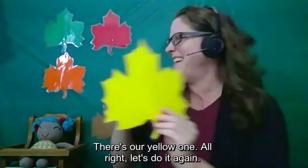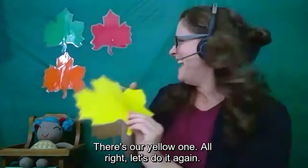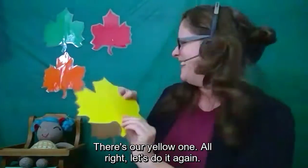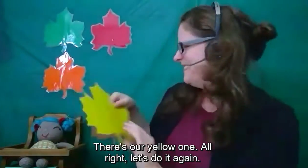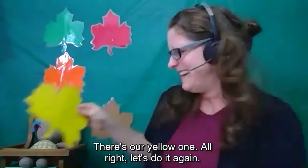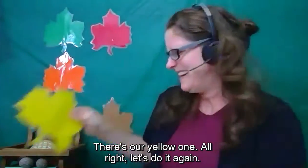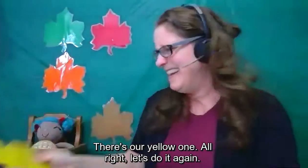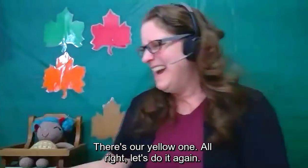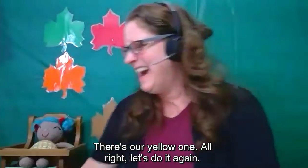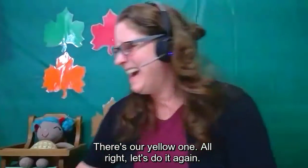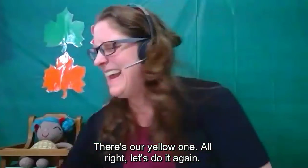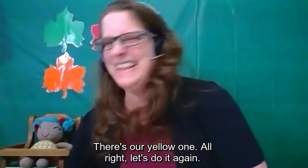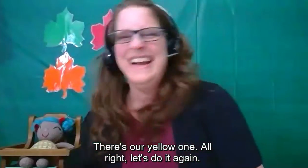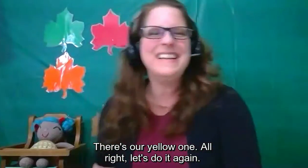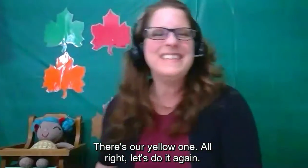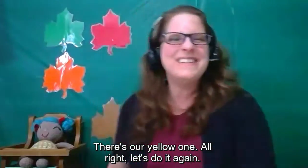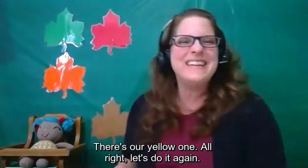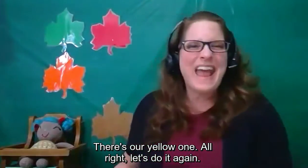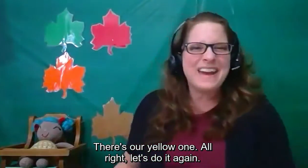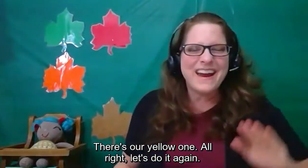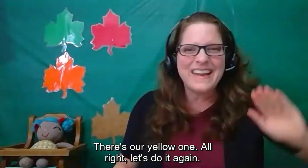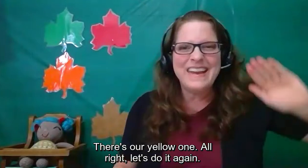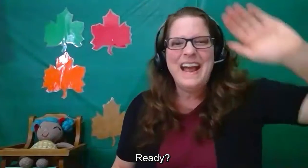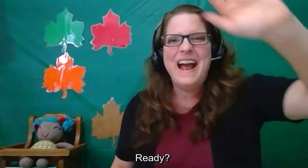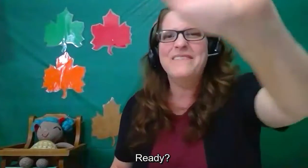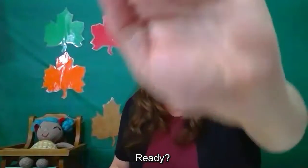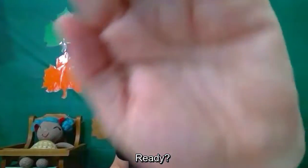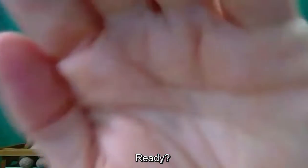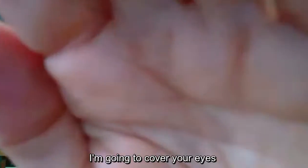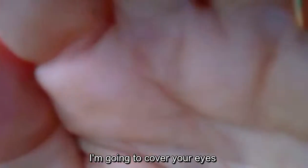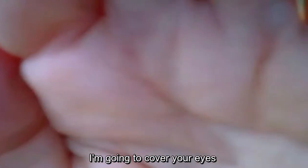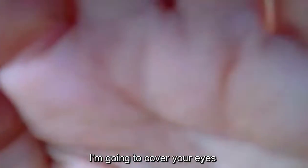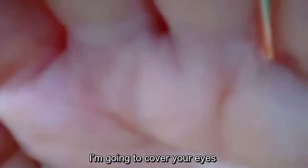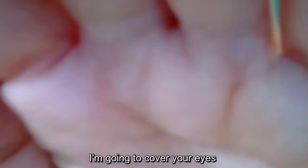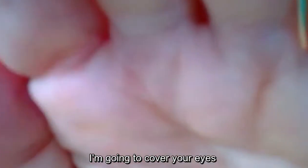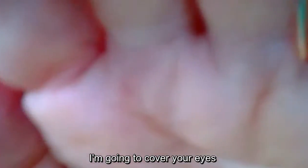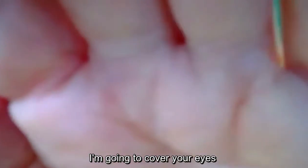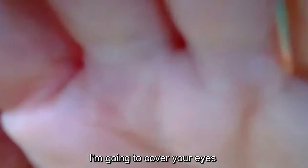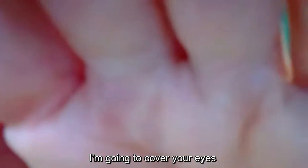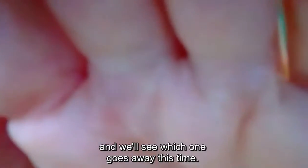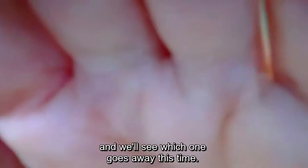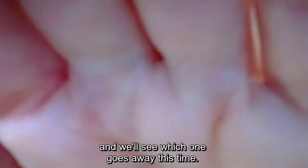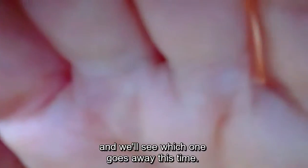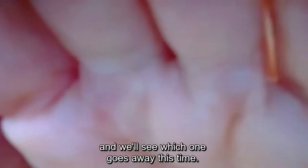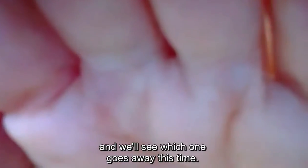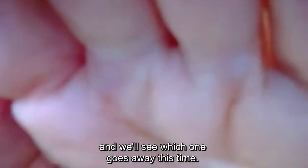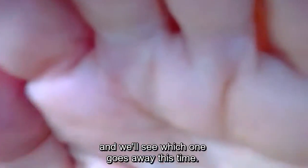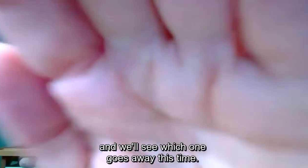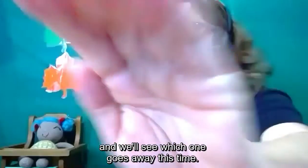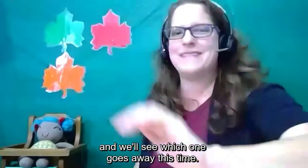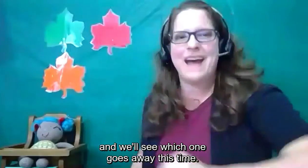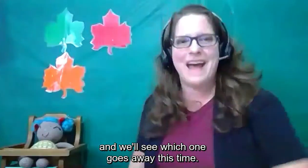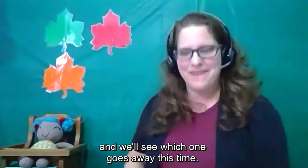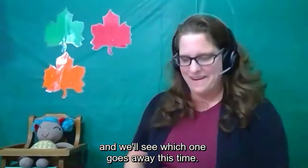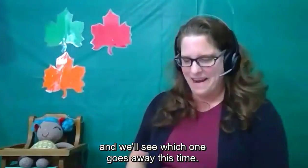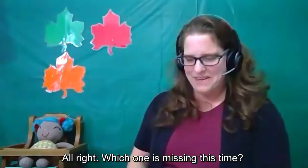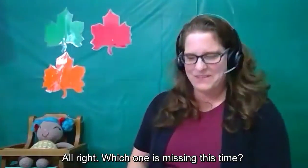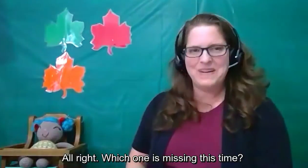our yellow one. All right, let's do it again. Ready? I'm going to cover your eyes and we'll see which one goes away this time. All right, which